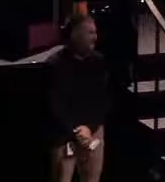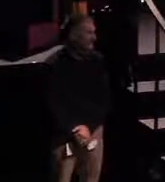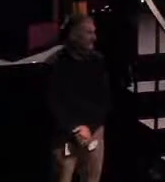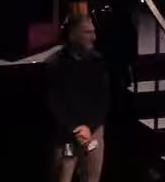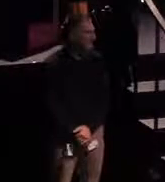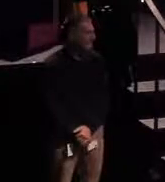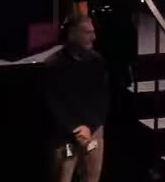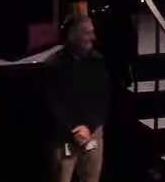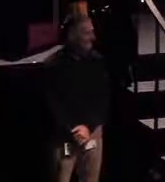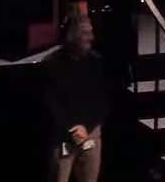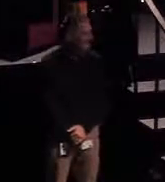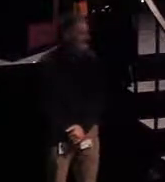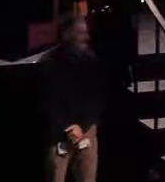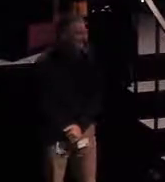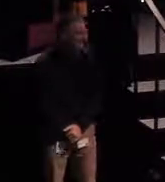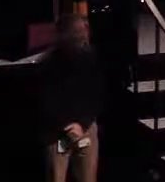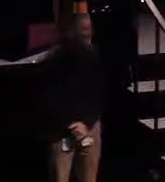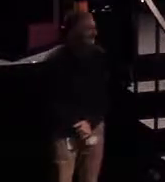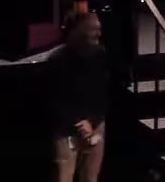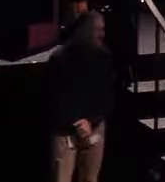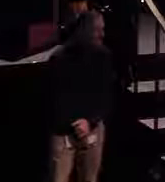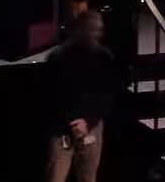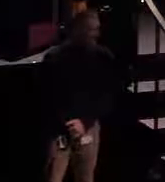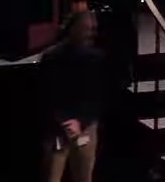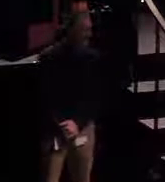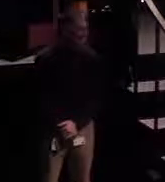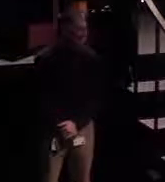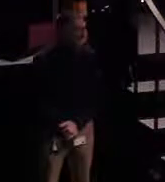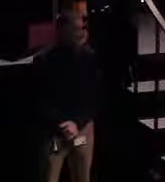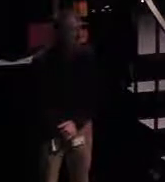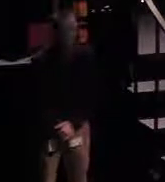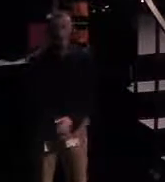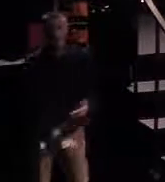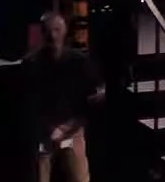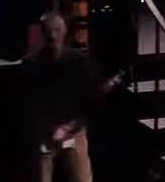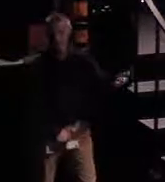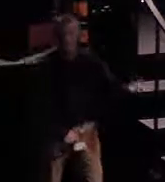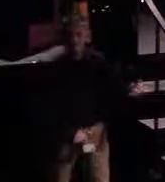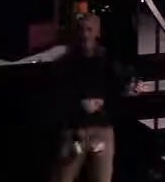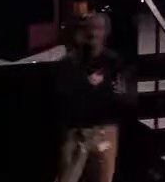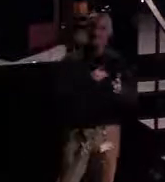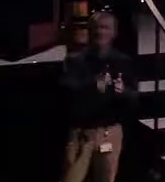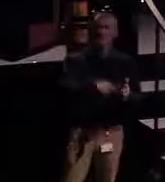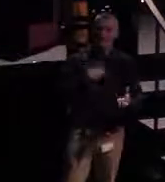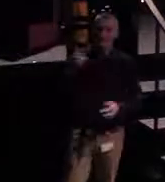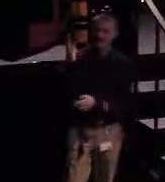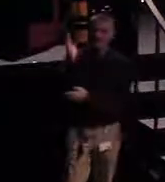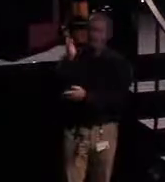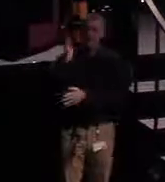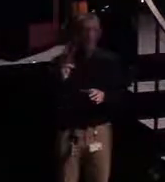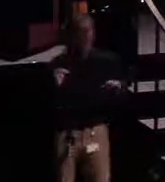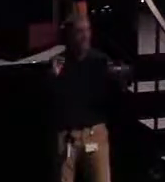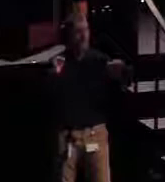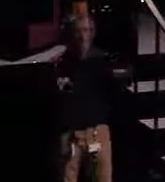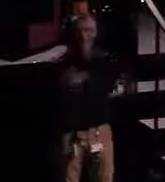So I believe that Jess's keynote this morning has perfectly set the tone for the rest of the day. As